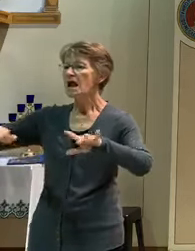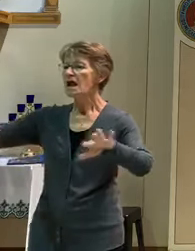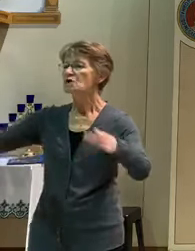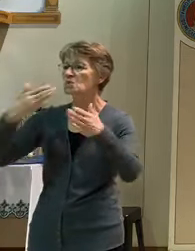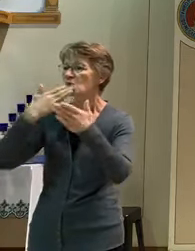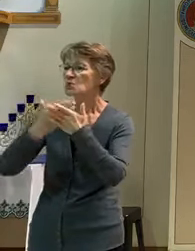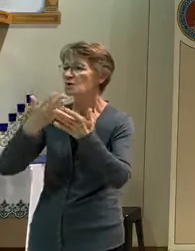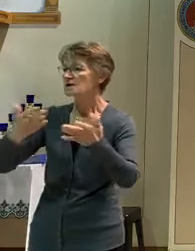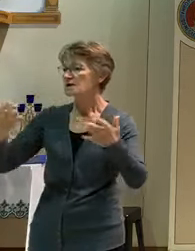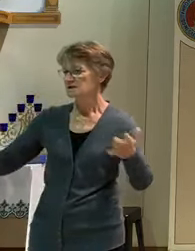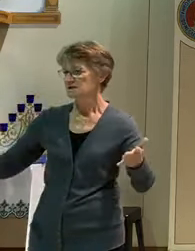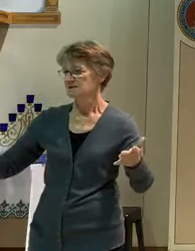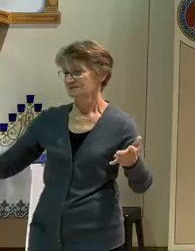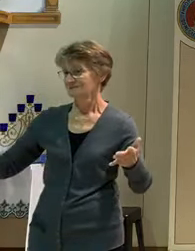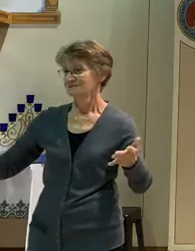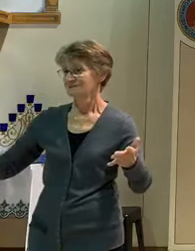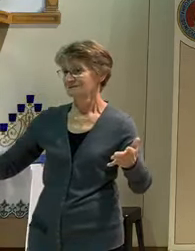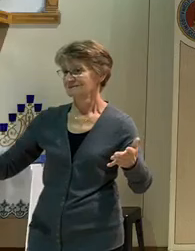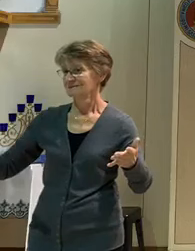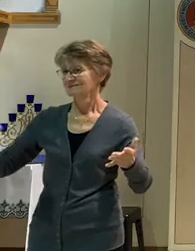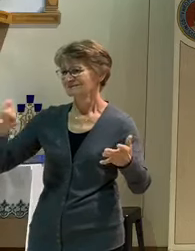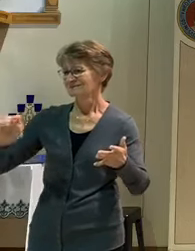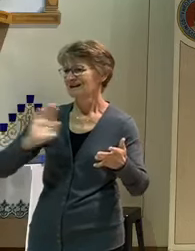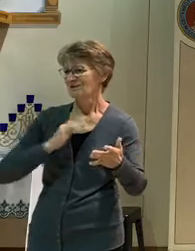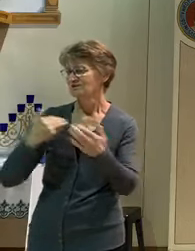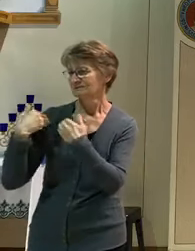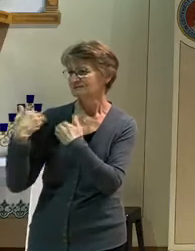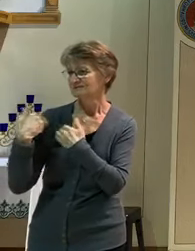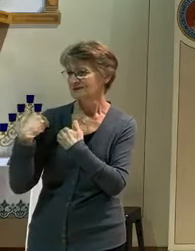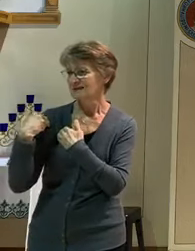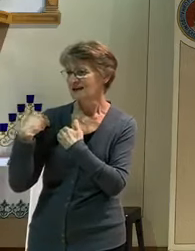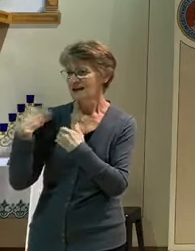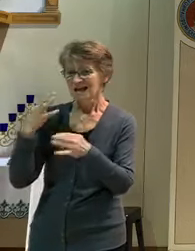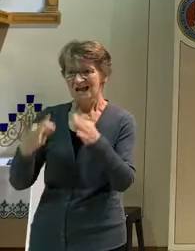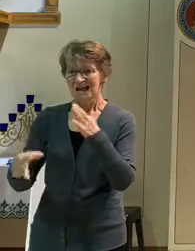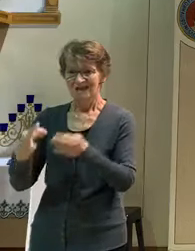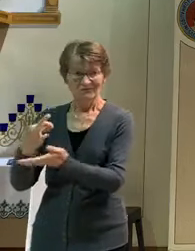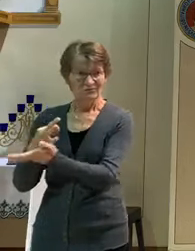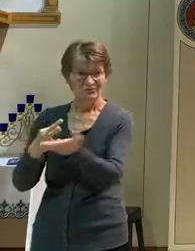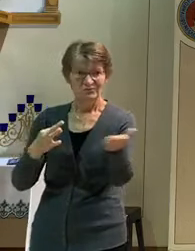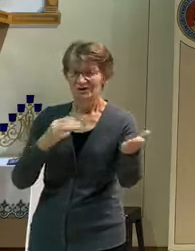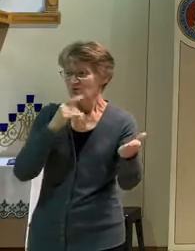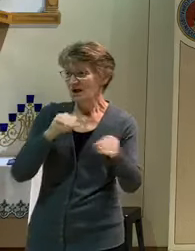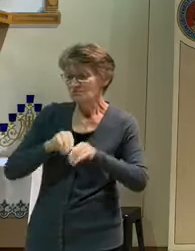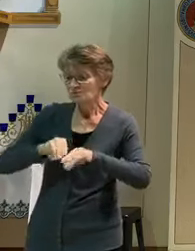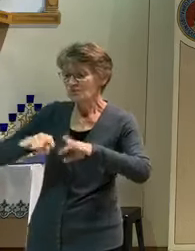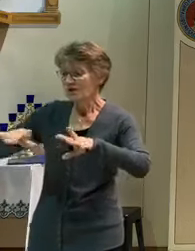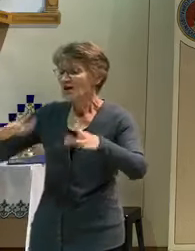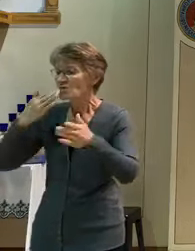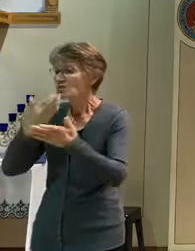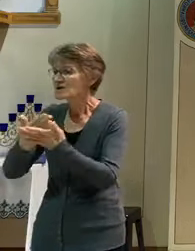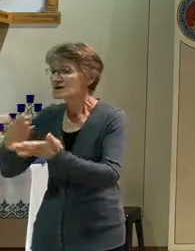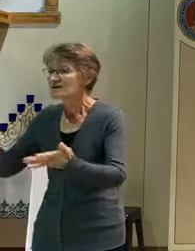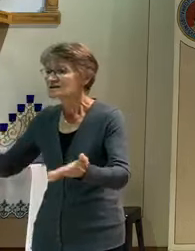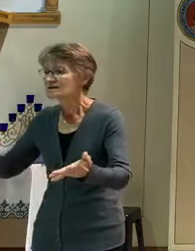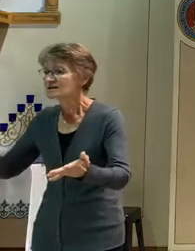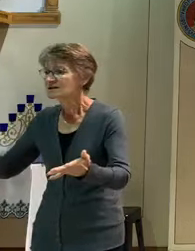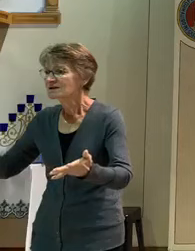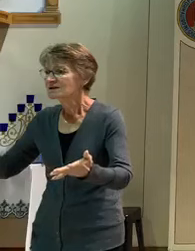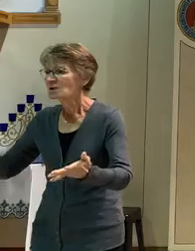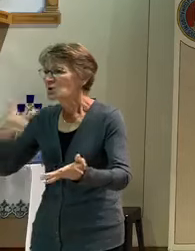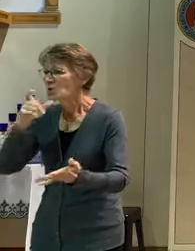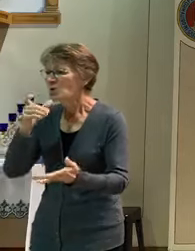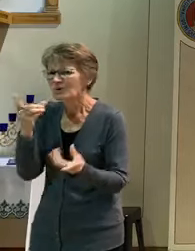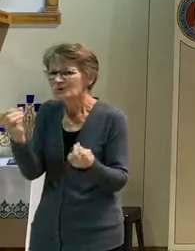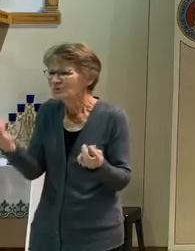there, who is going to bring this message of Christ to others? When we have been hurt, and I'll just put it to you this way, we